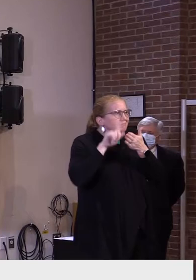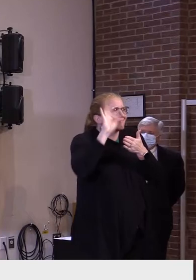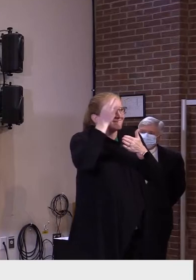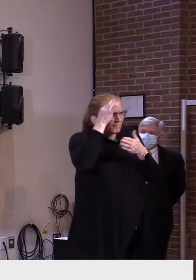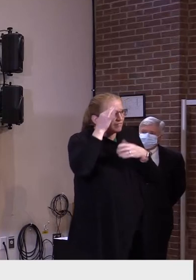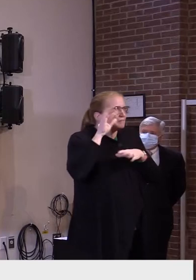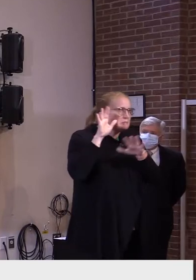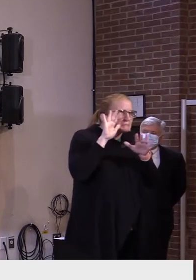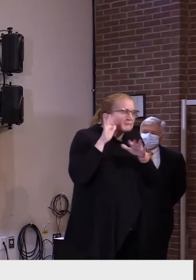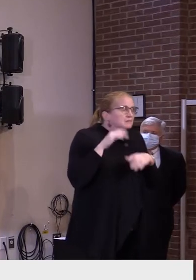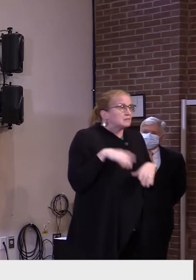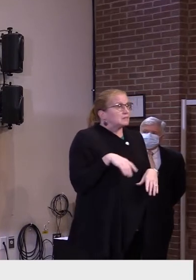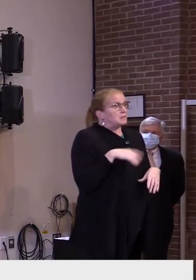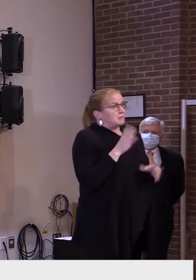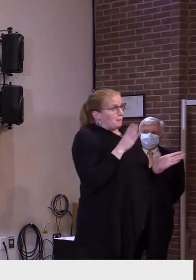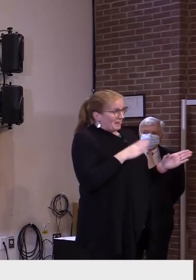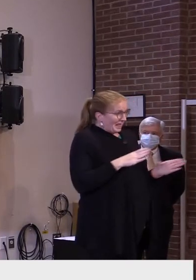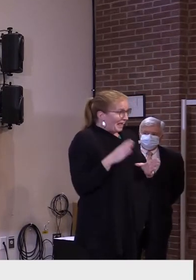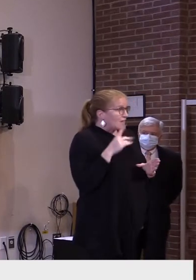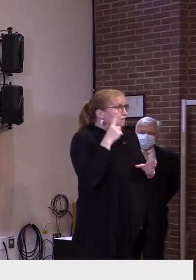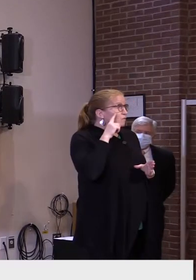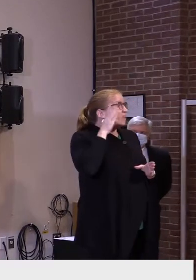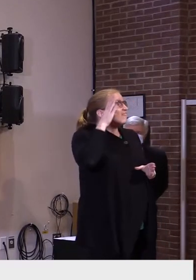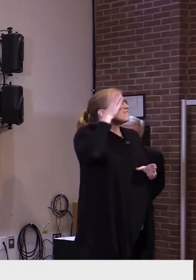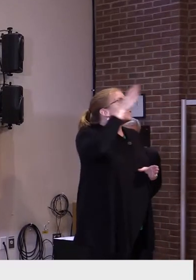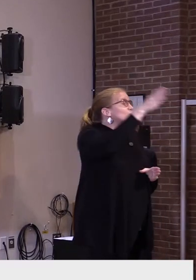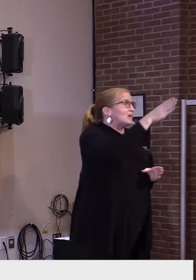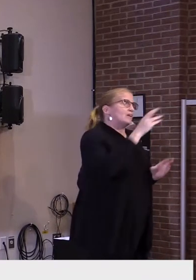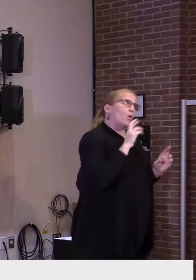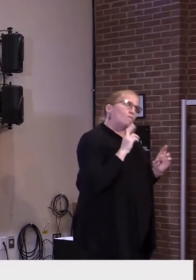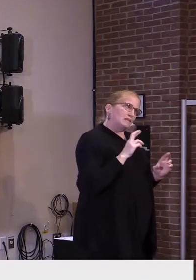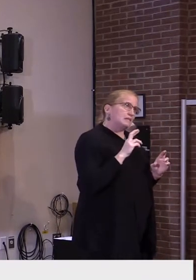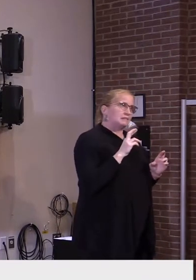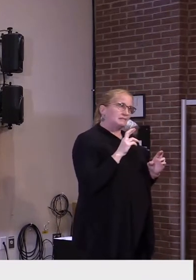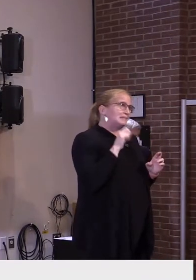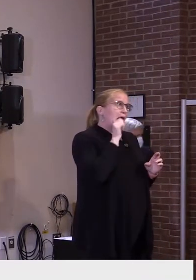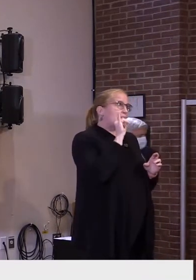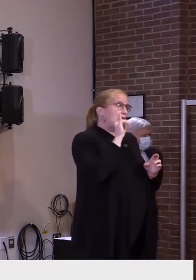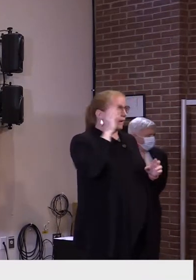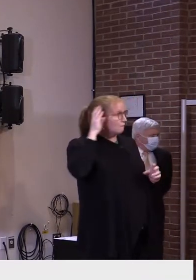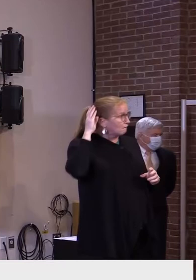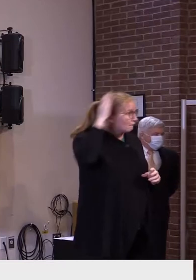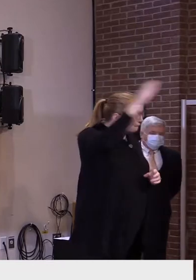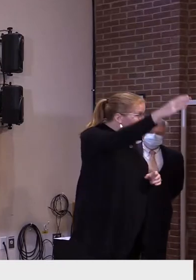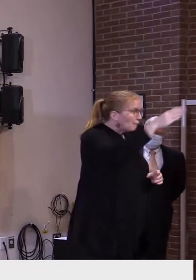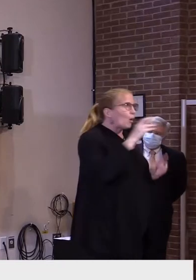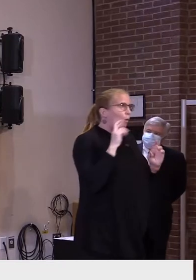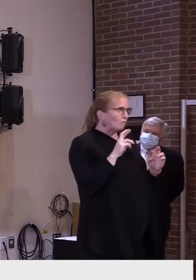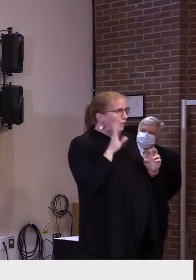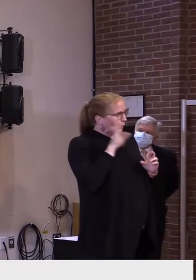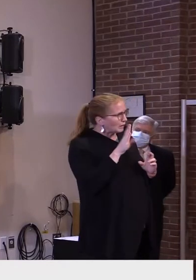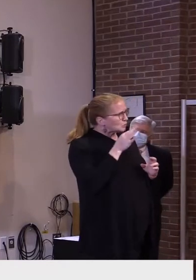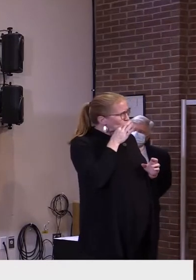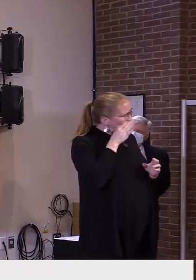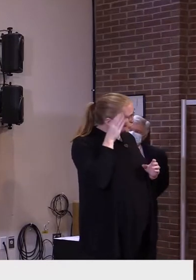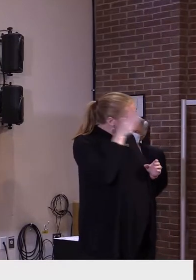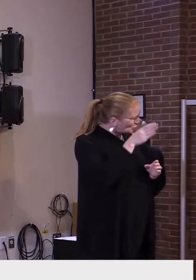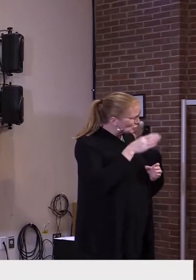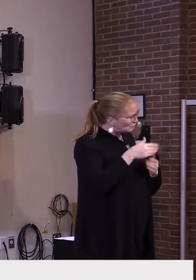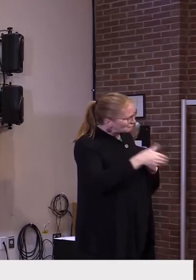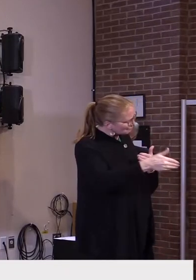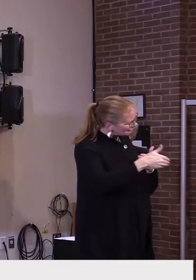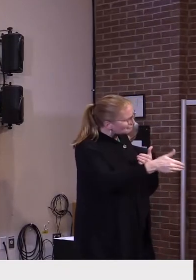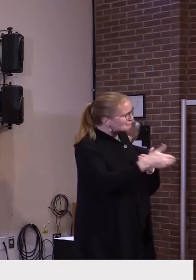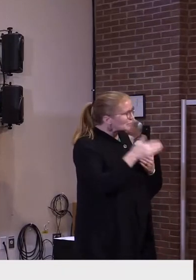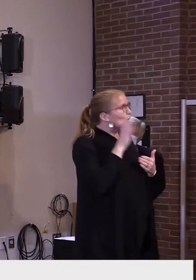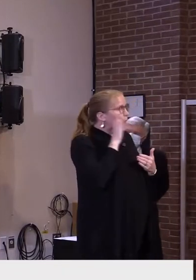for the future, and this is hopefully not distant future, this is near-term future, is to actually have